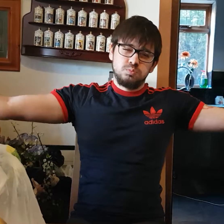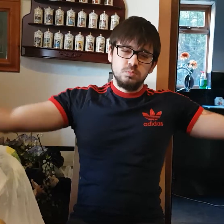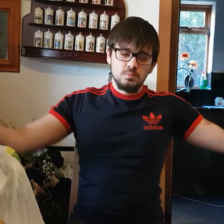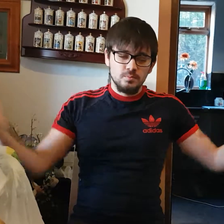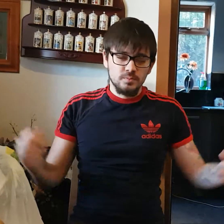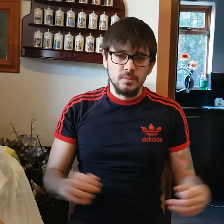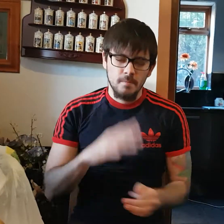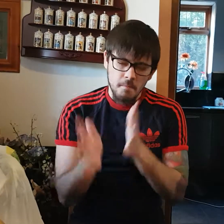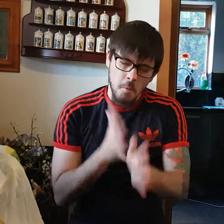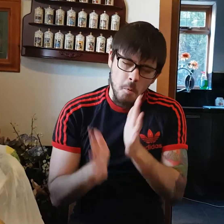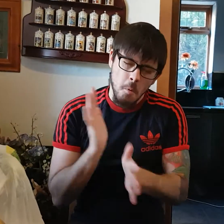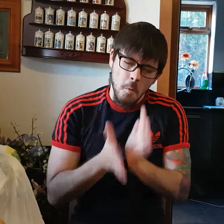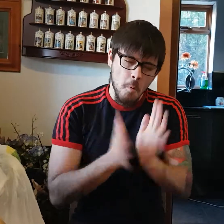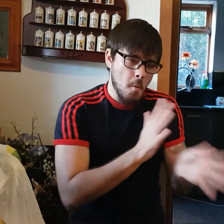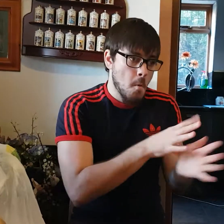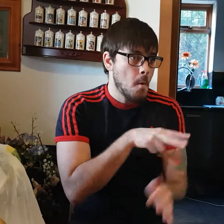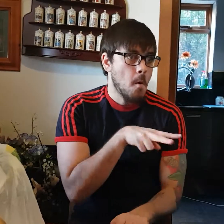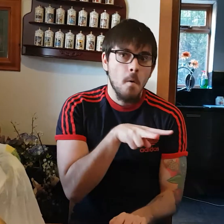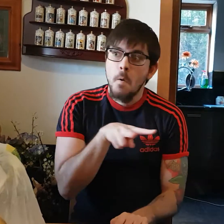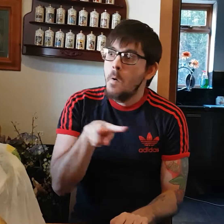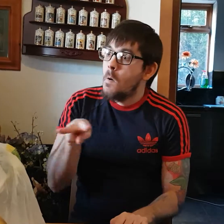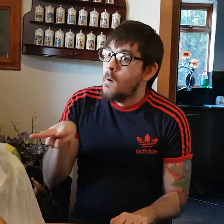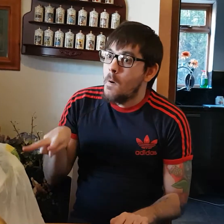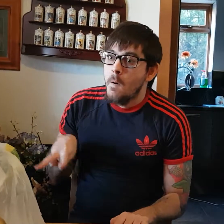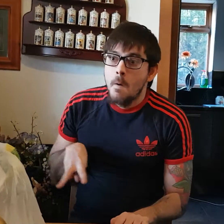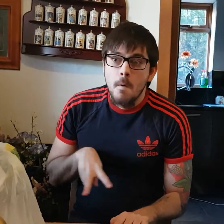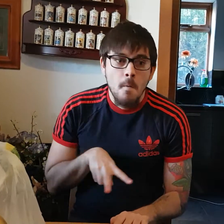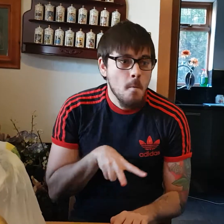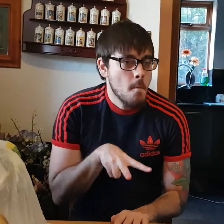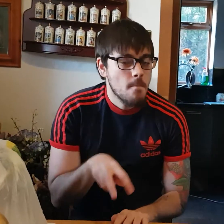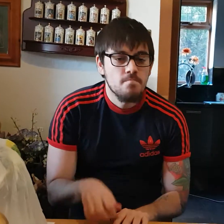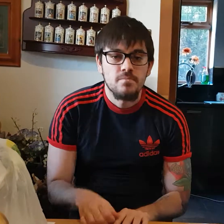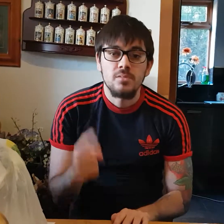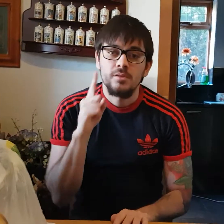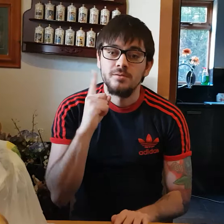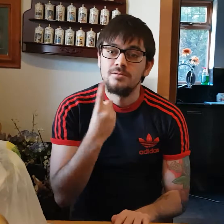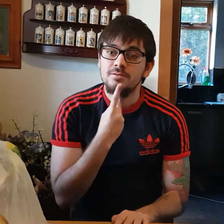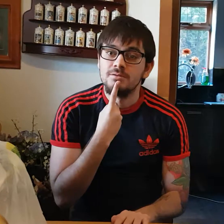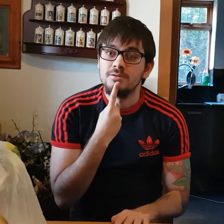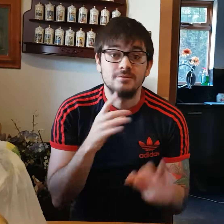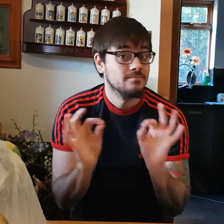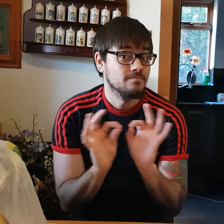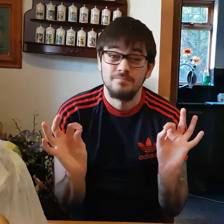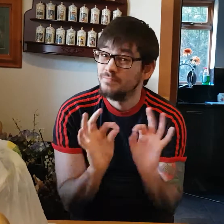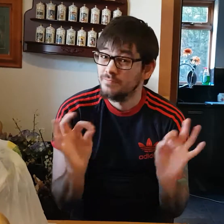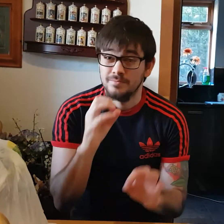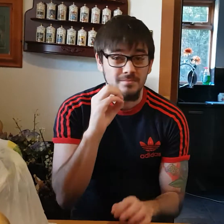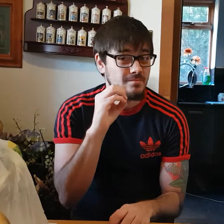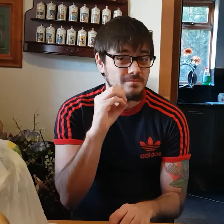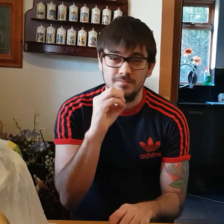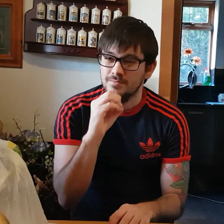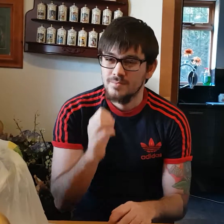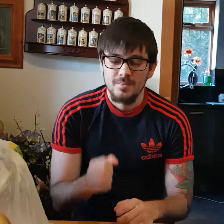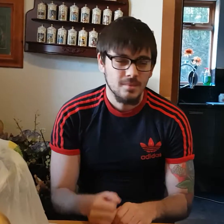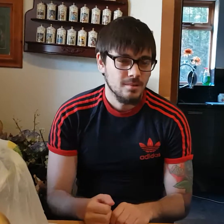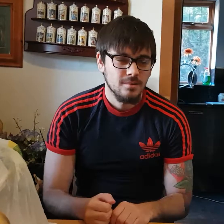And there was lots of deaf people there, lots of signing going on. I'd look around, there were lots of signing and there was no